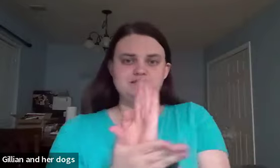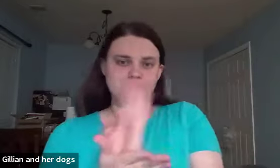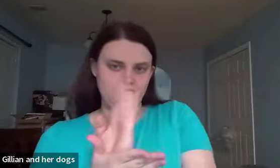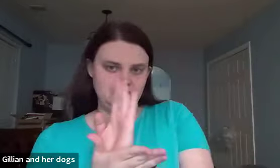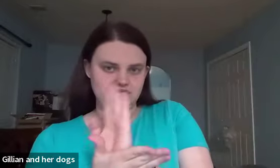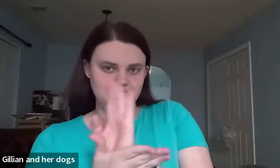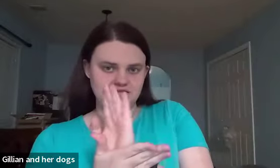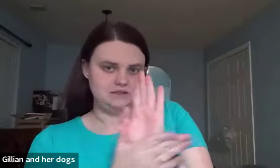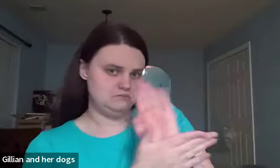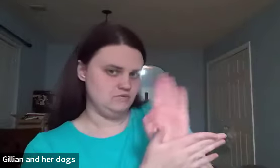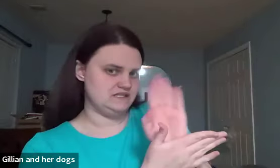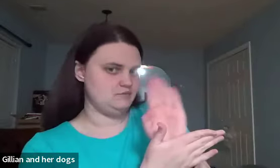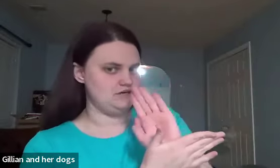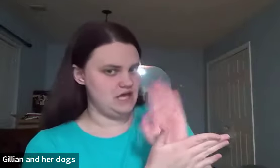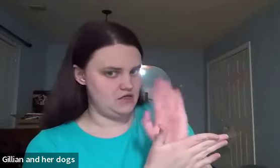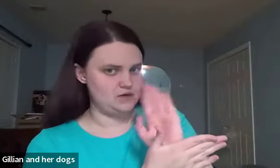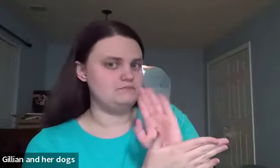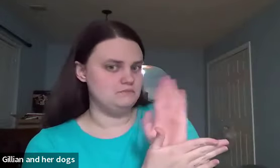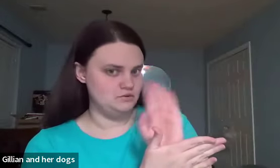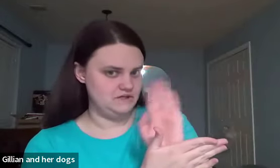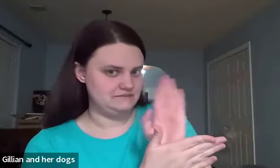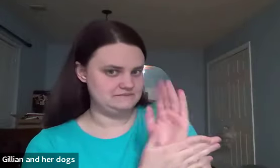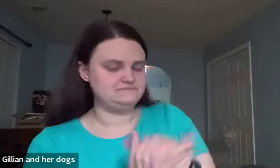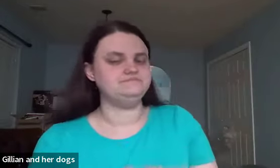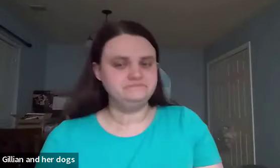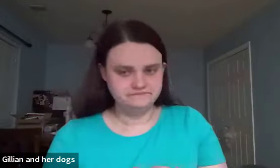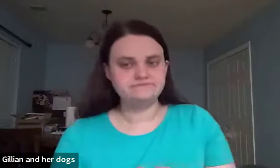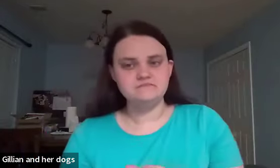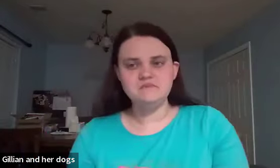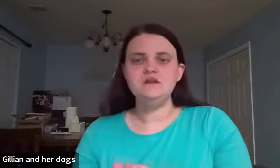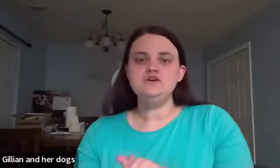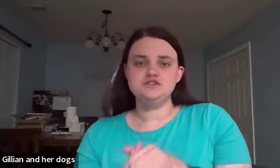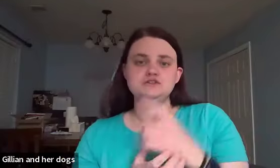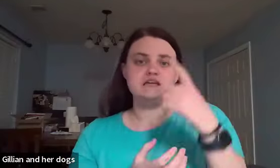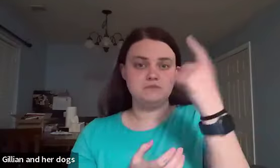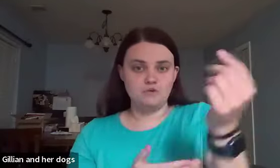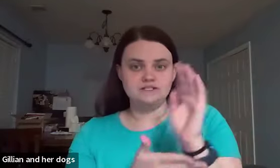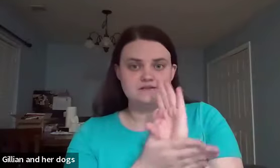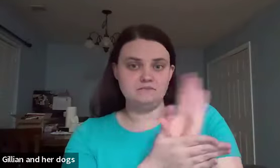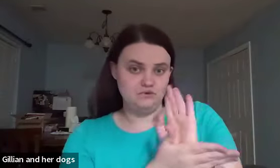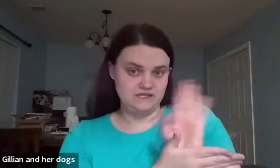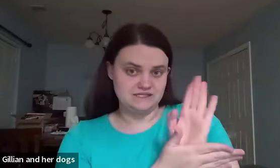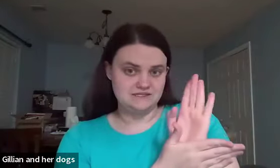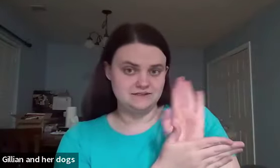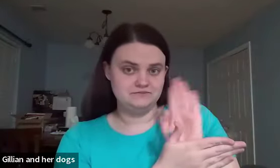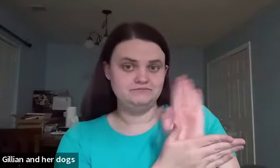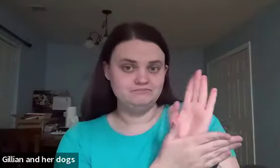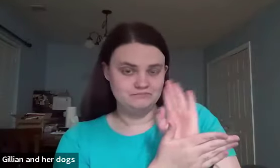versus movie. Movie is like more together. Movie. So you can say I'm going to the movies.